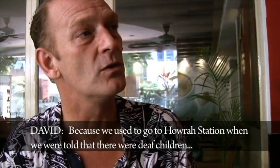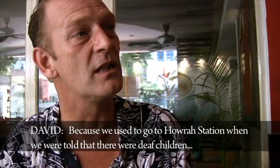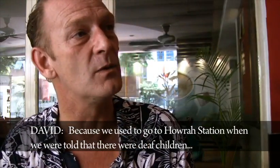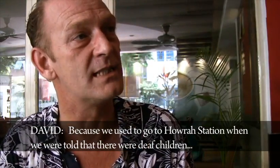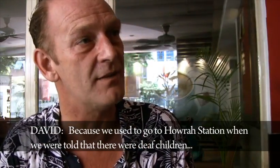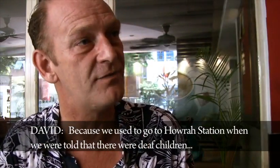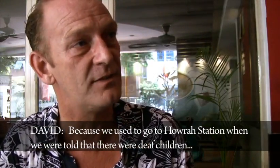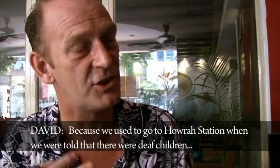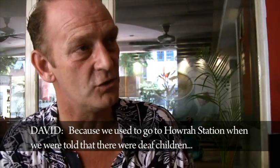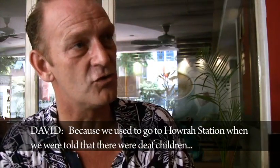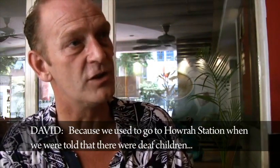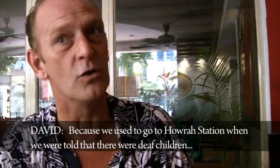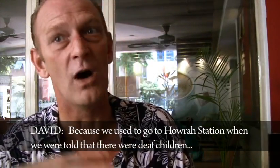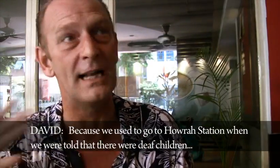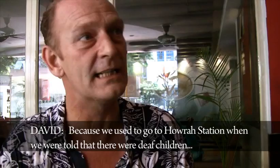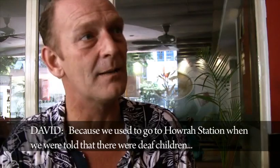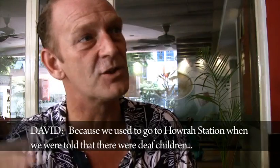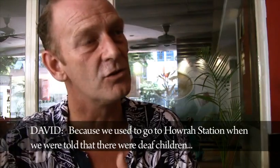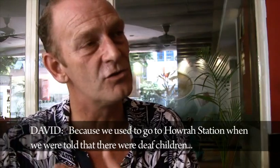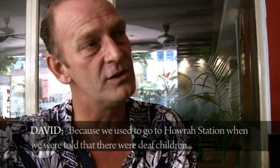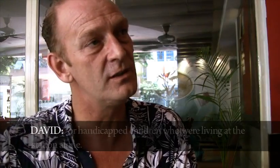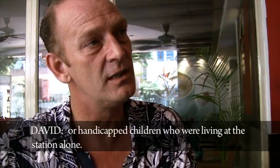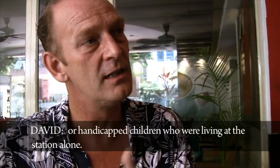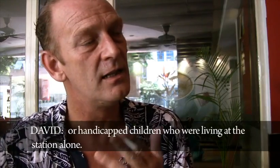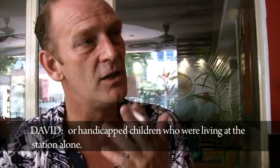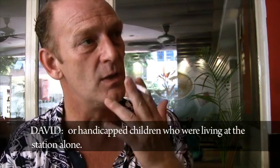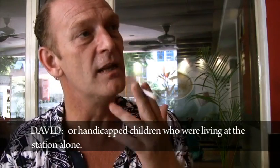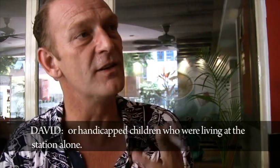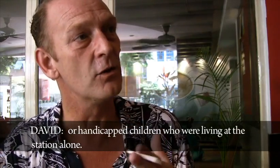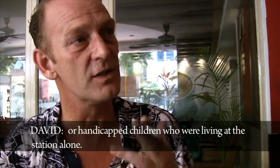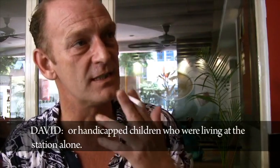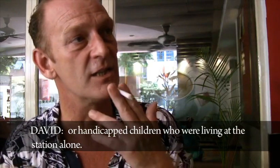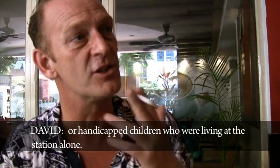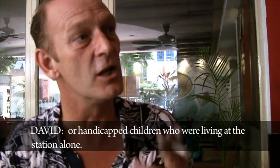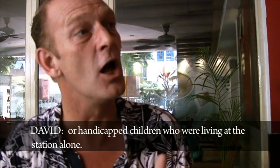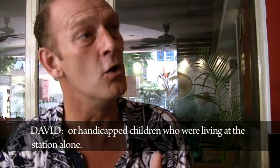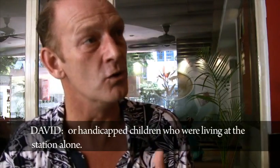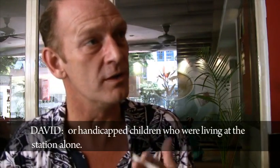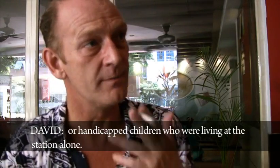deaf children or handicapped children who were living on the station alone.